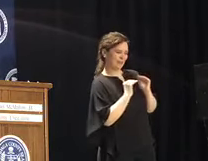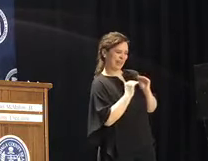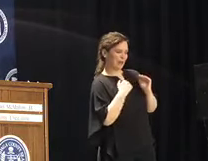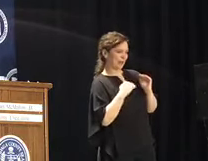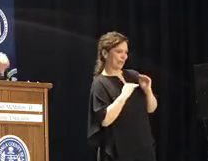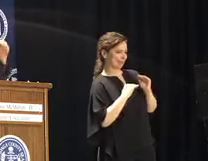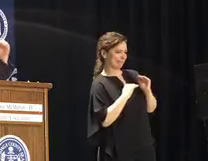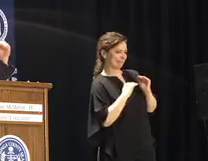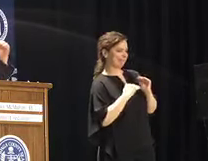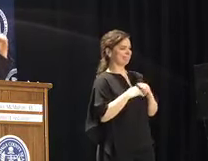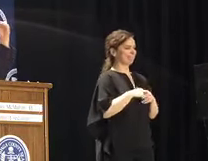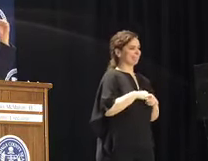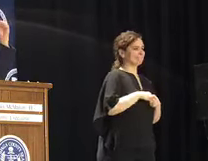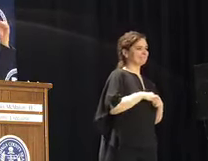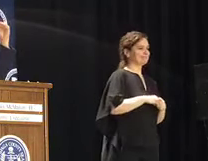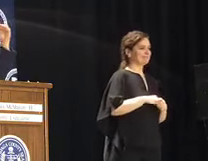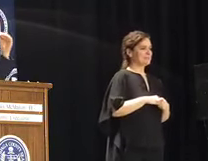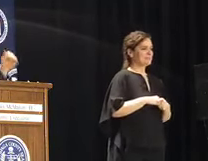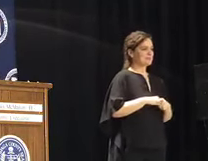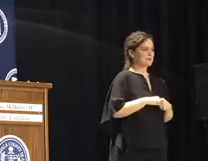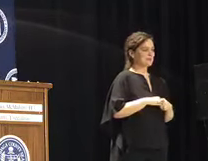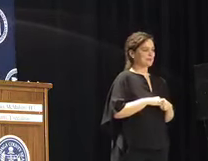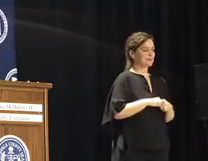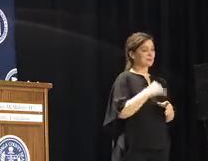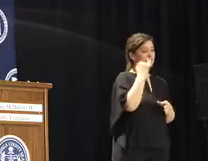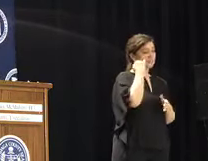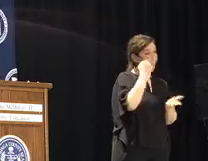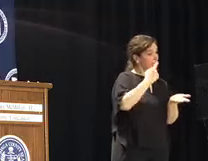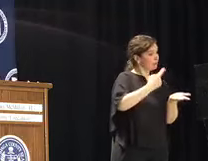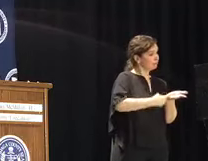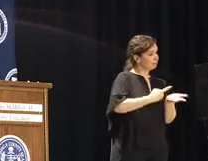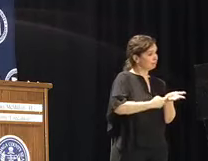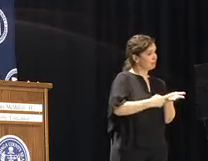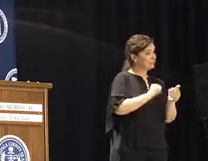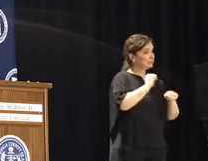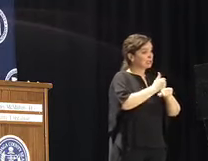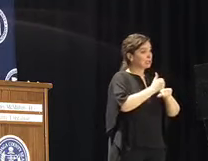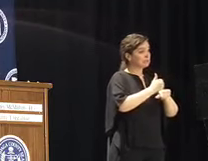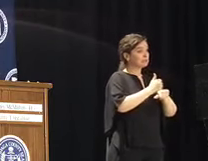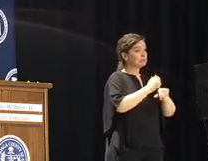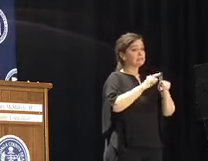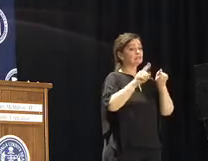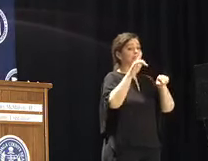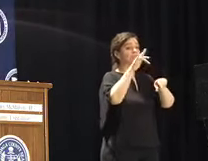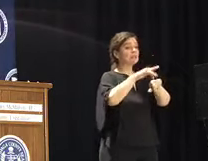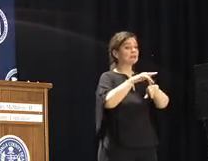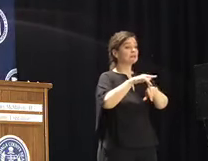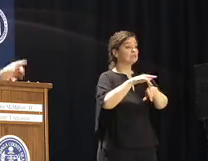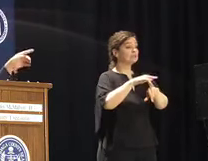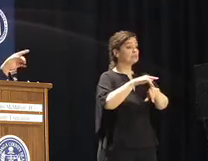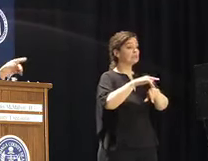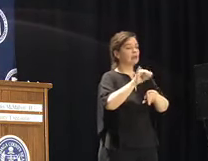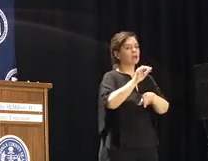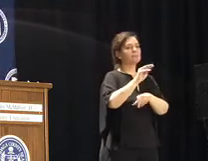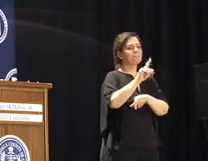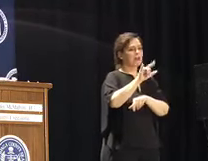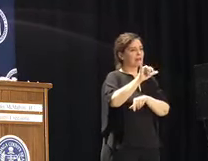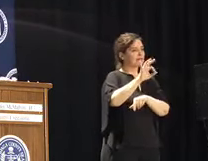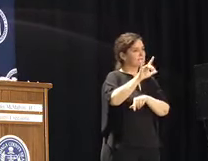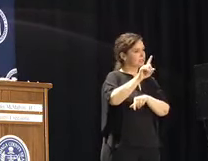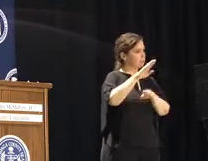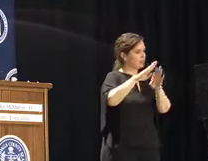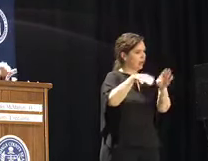that if that law was 450 and above, I'm in, and I know I'm getting $15 million bucks, I can answer Tim Knaus's questions